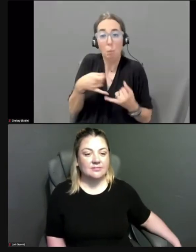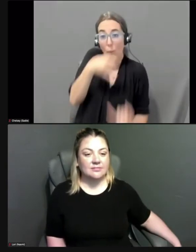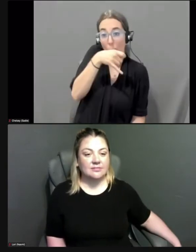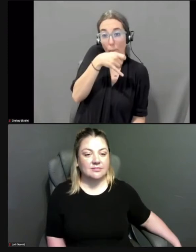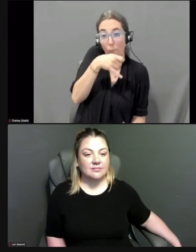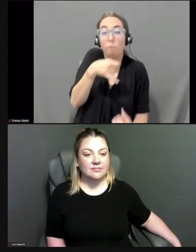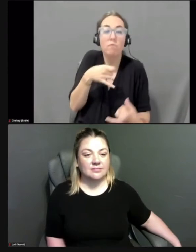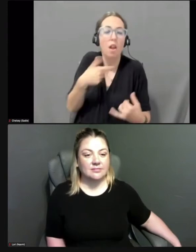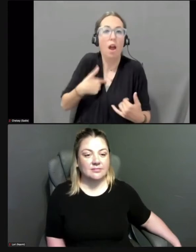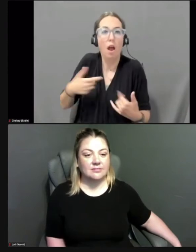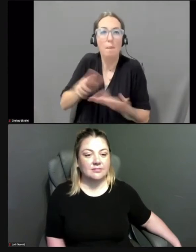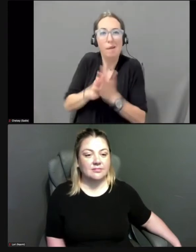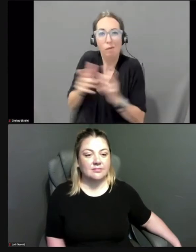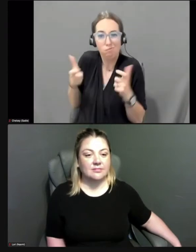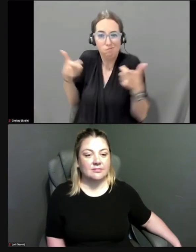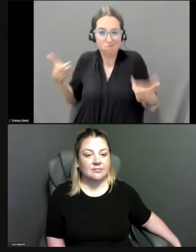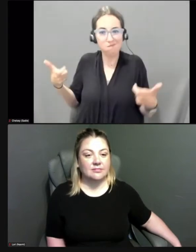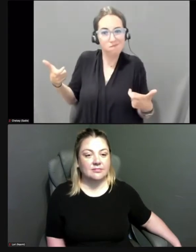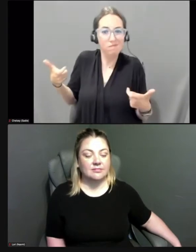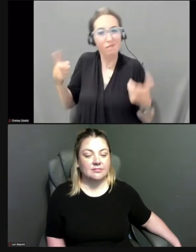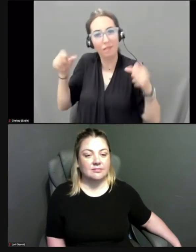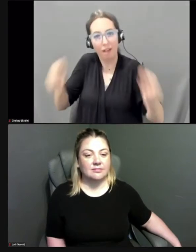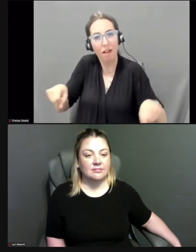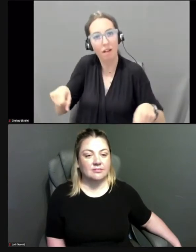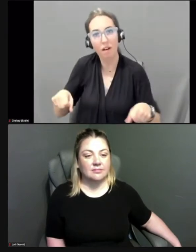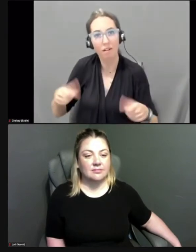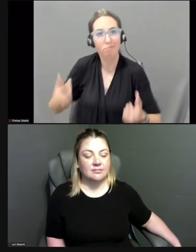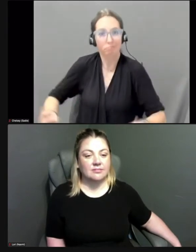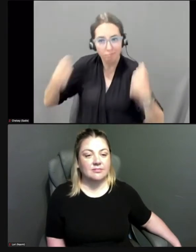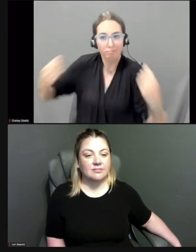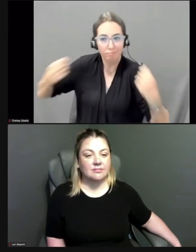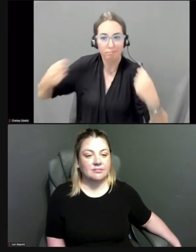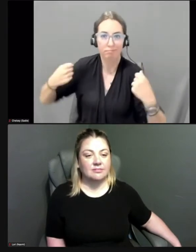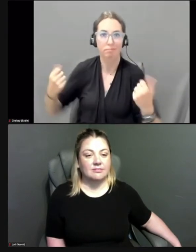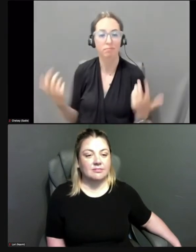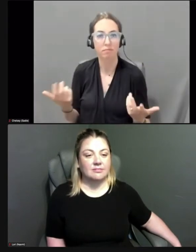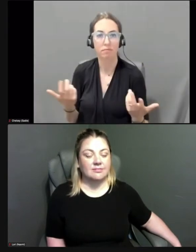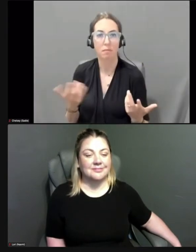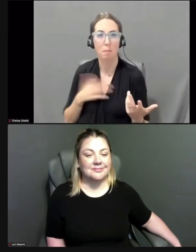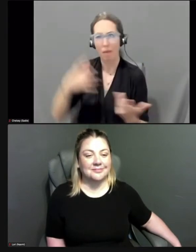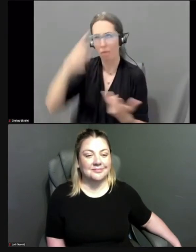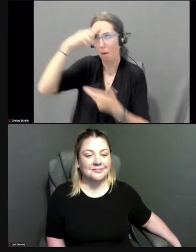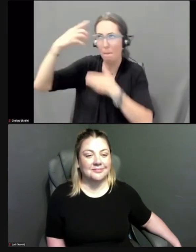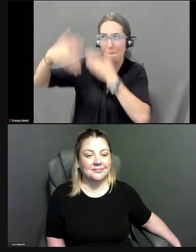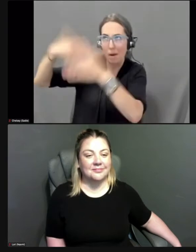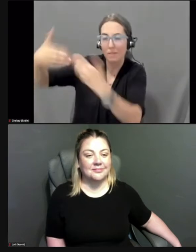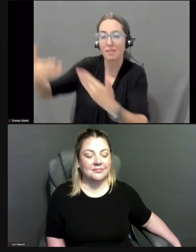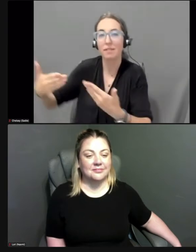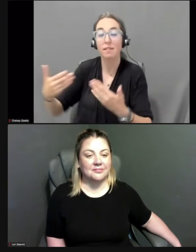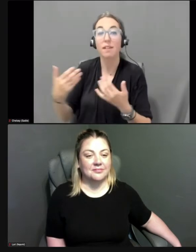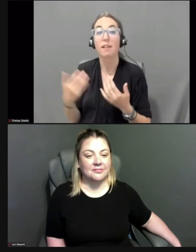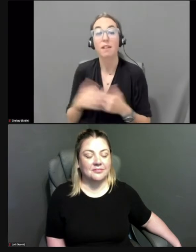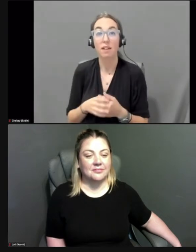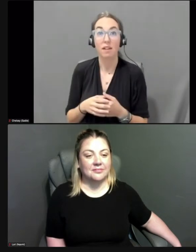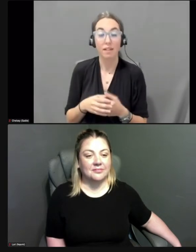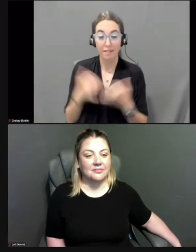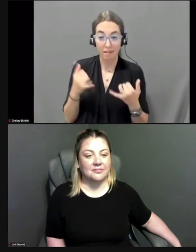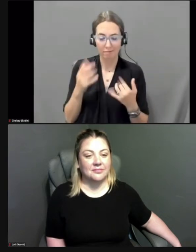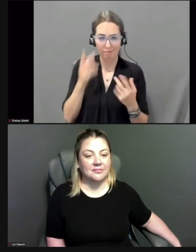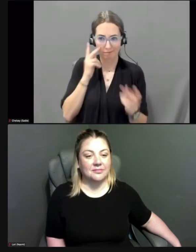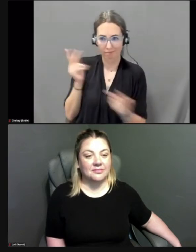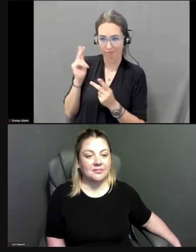get super buff. And at the time, that was what my thought process was like. But looking back on it, even though it was like super